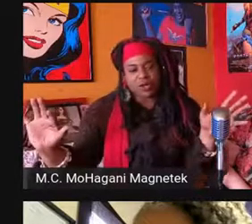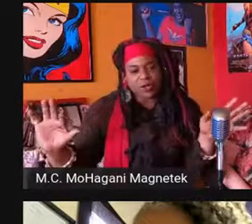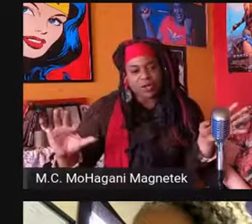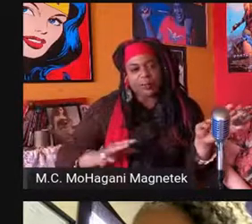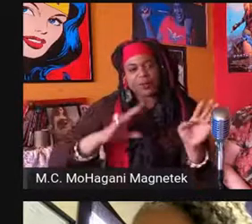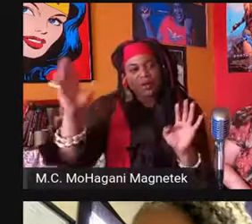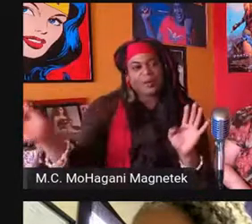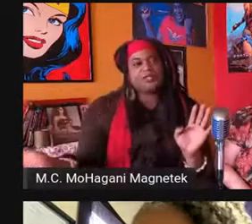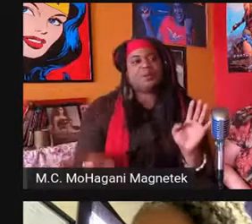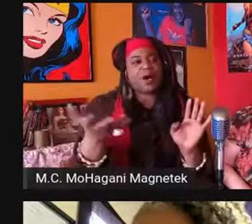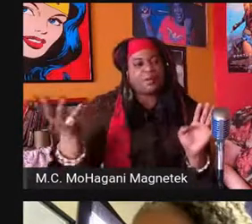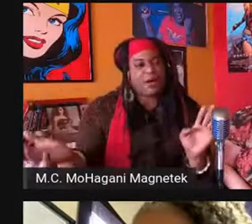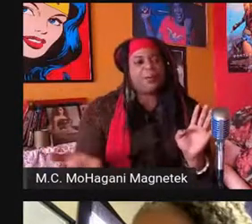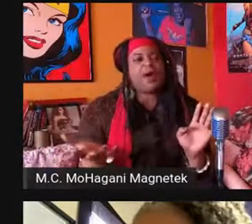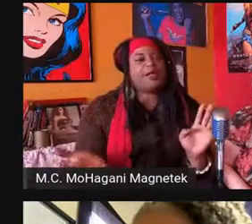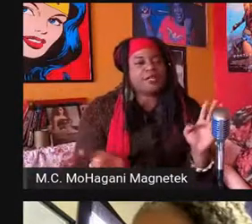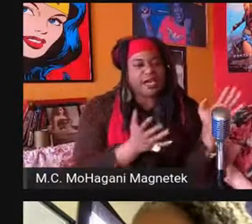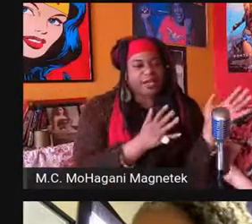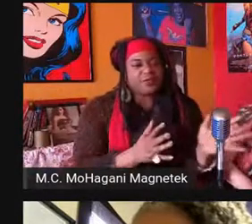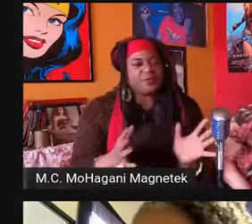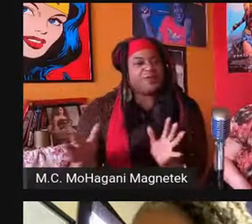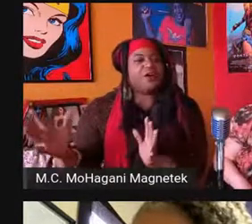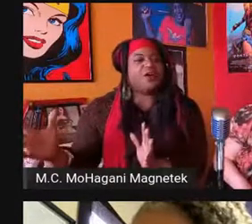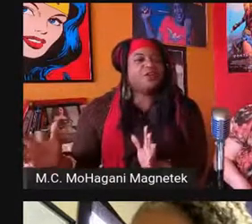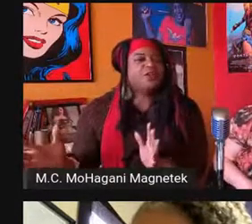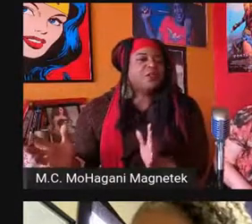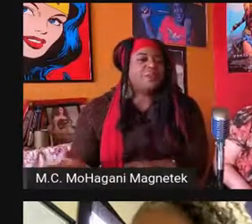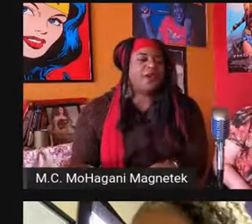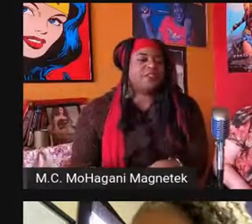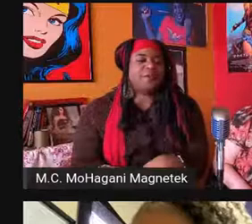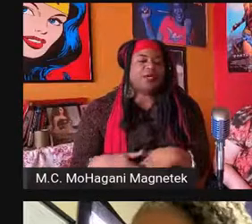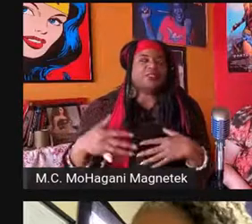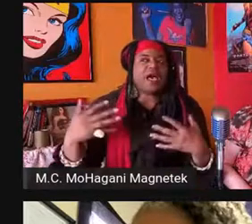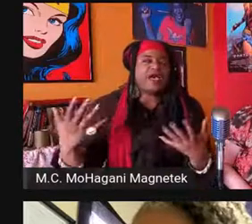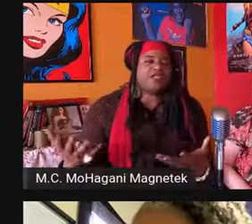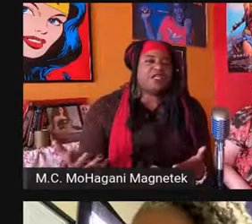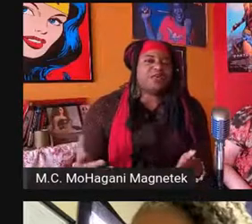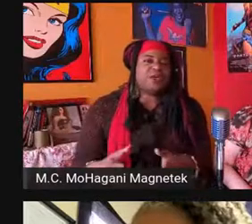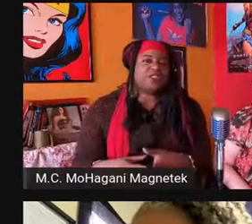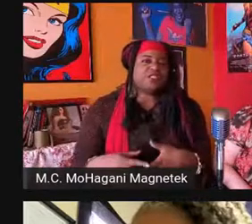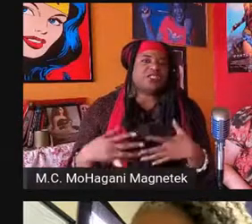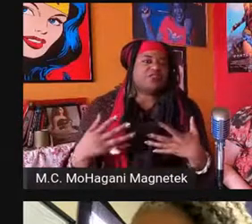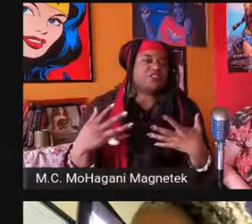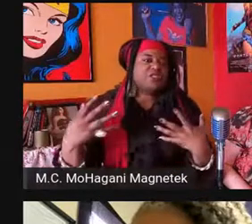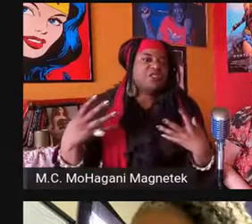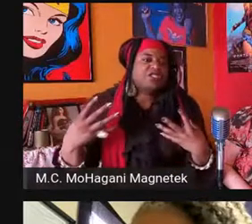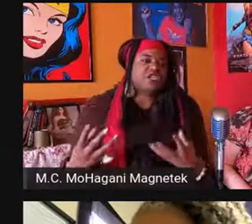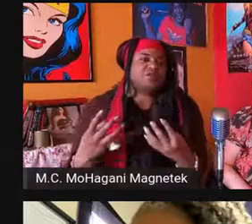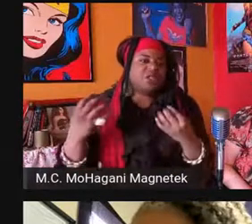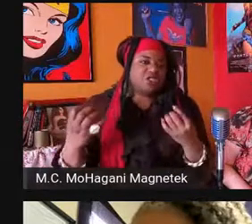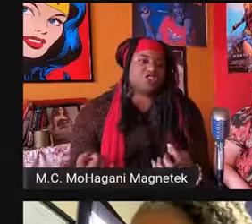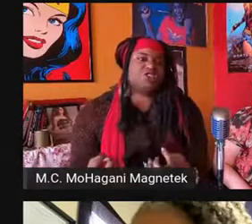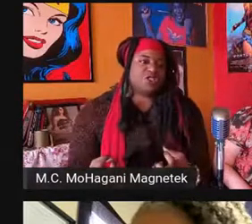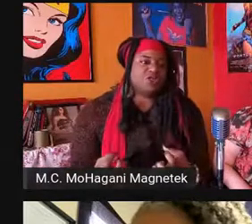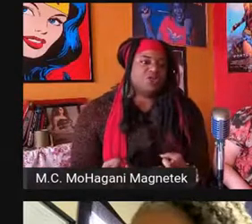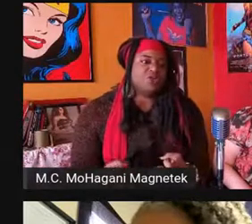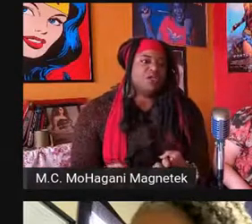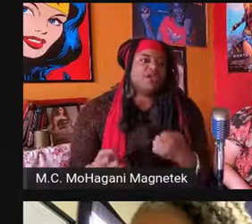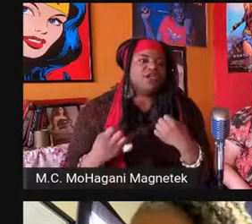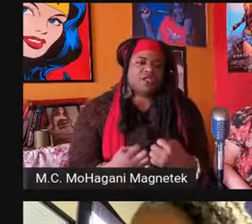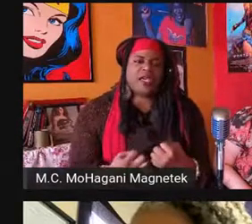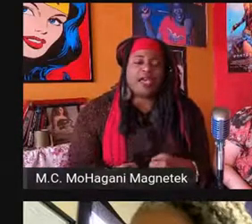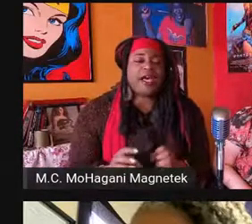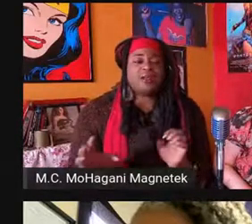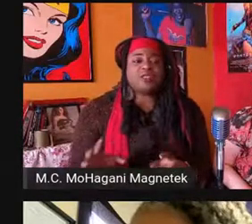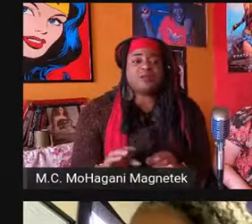this choreopoem as a part of our project as we move along the pandemic, because the idea was to give us something to do